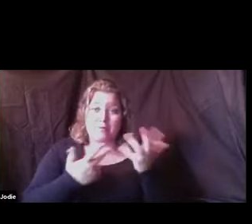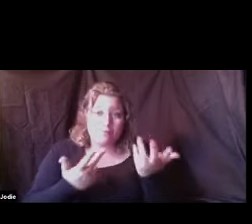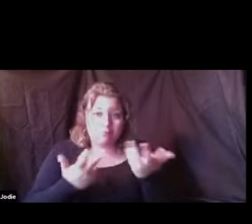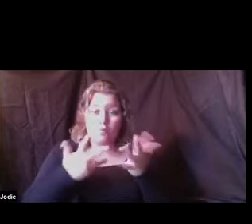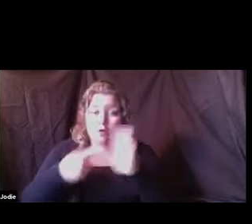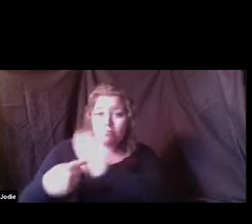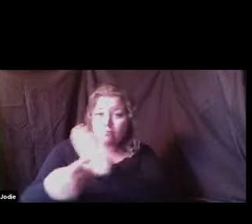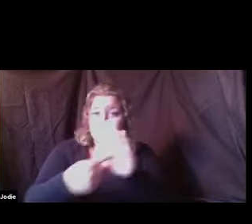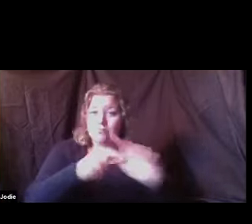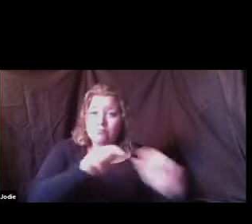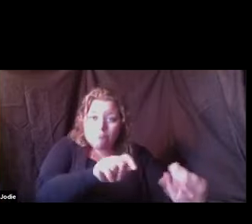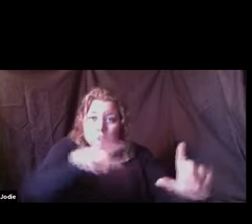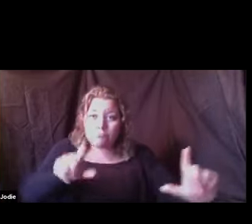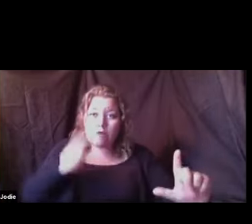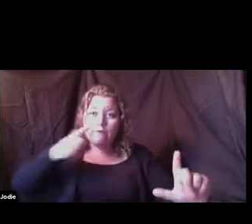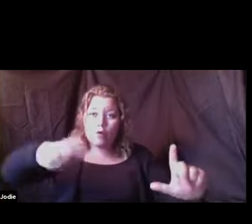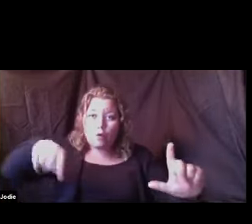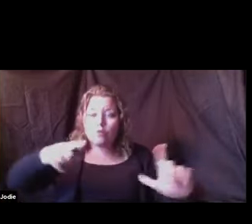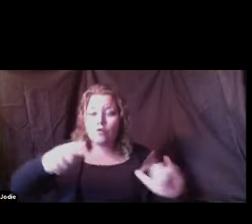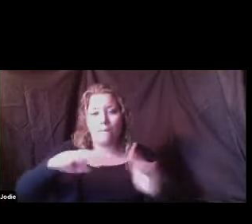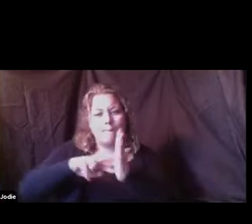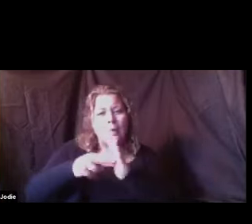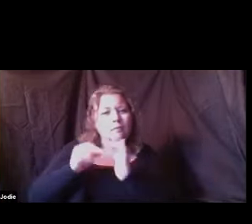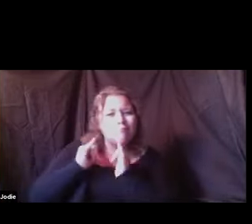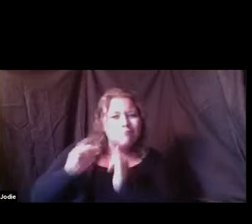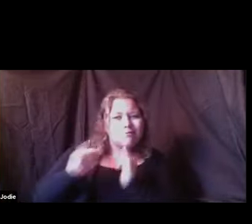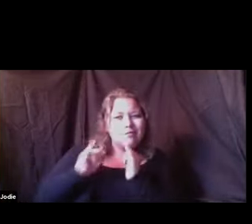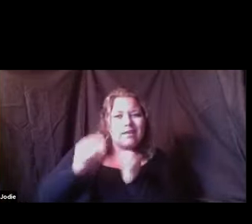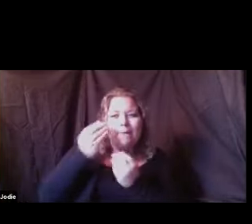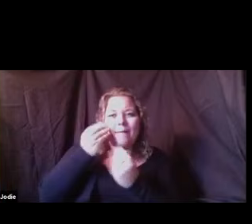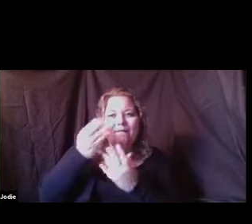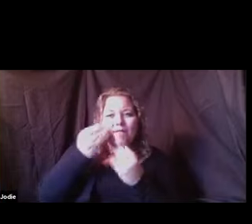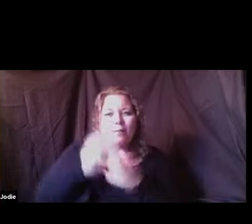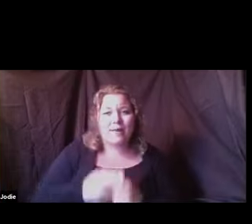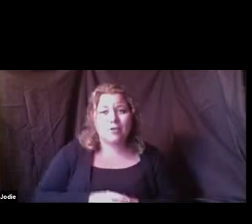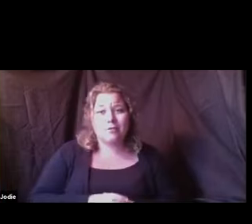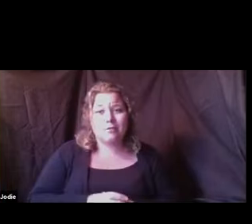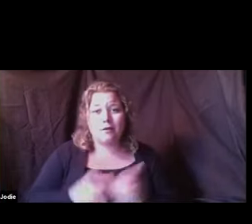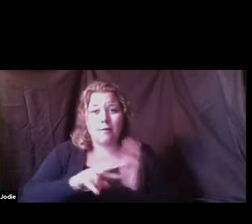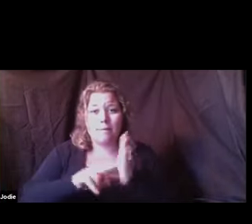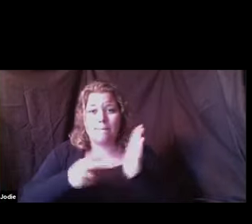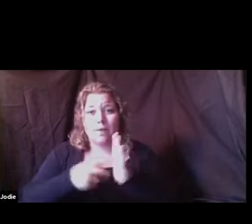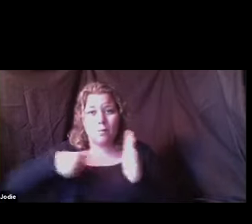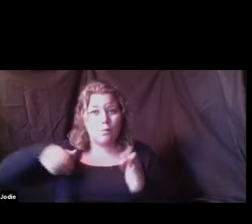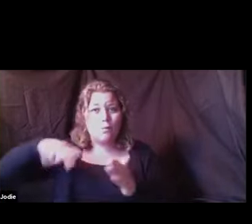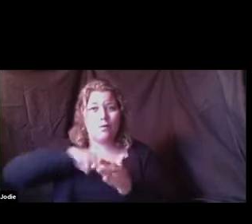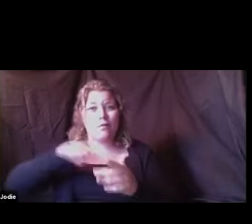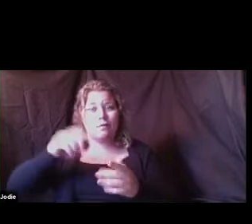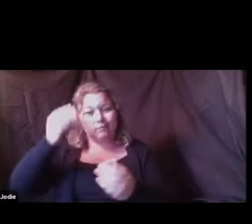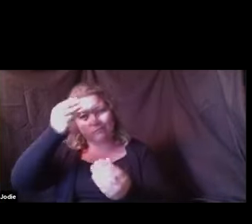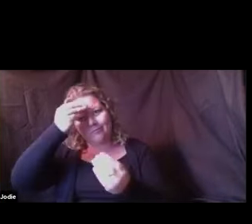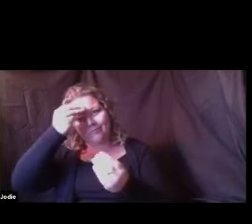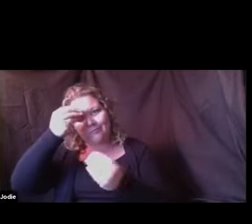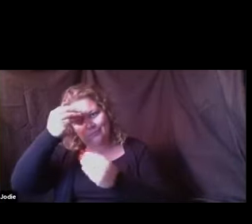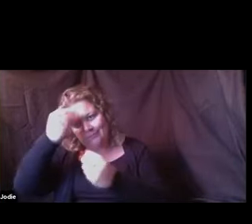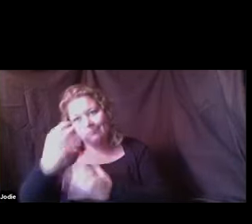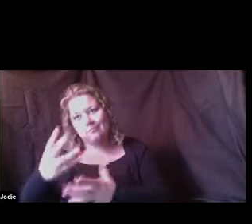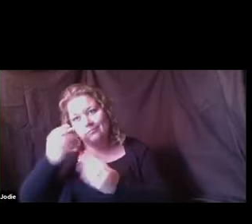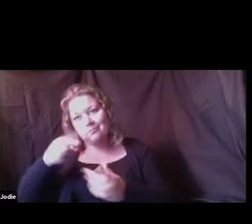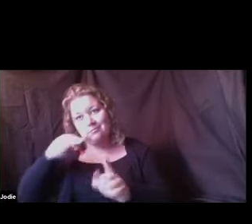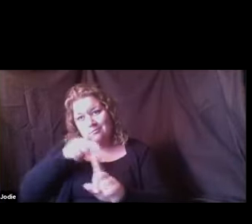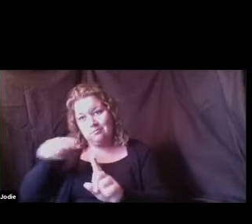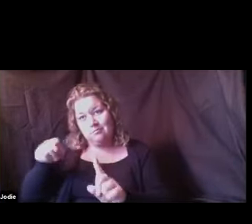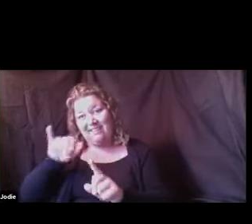that you have the same information that we do, and we can all make decisions on the same information, and that is a useful product to